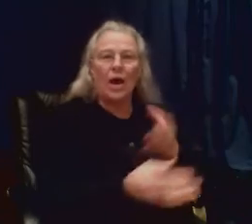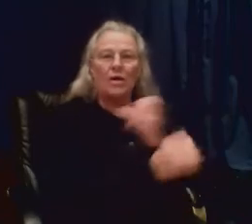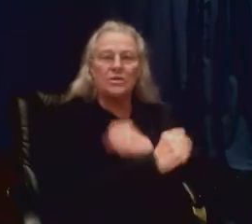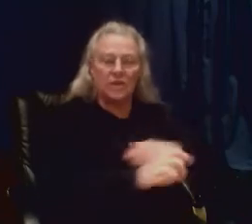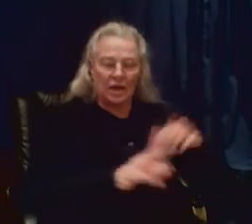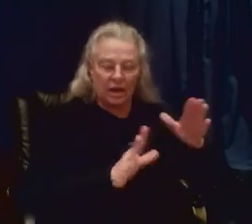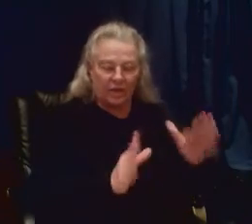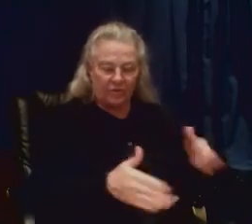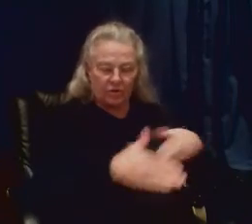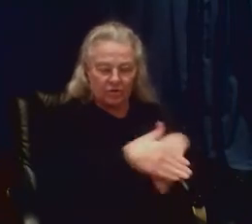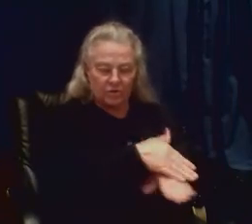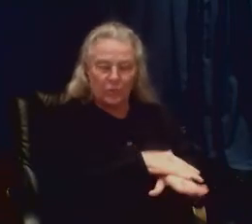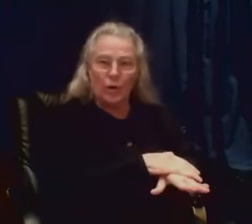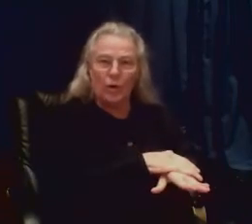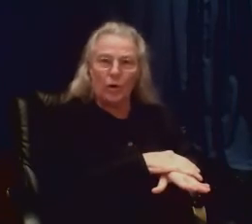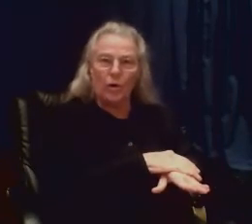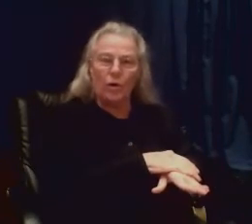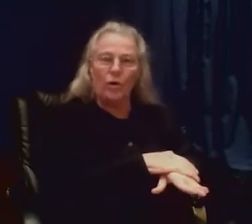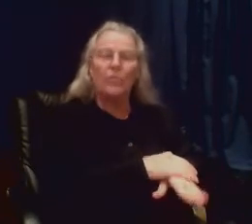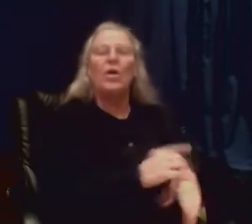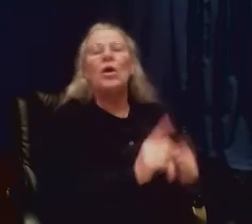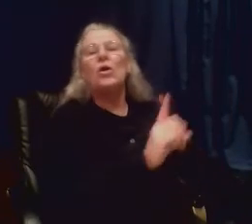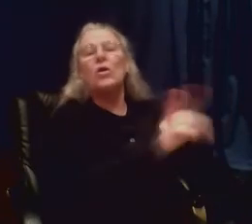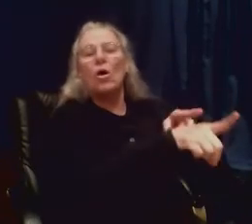our Savior's birth.